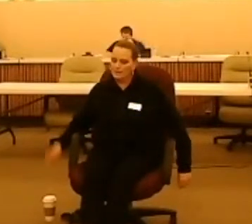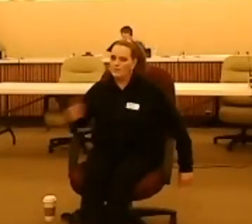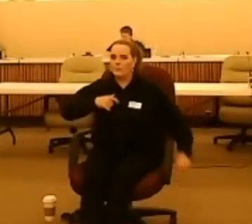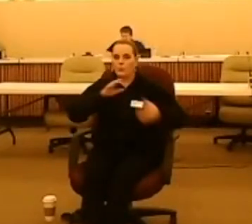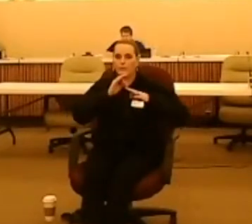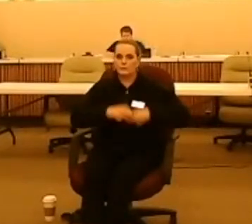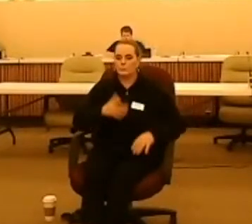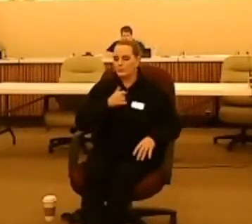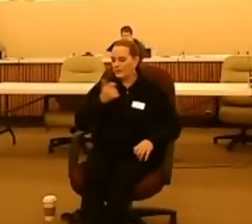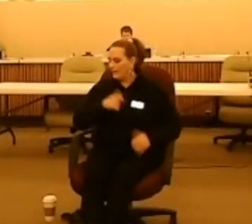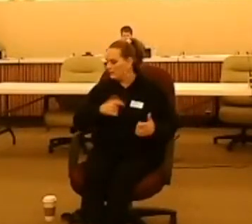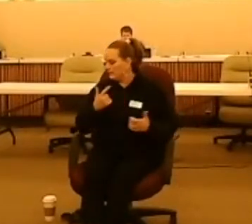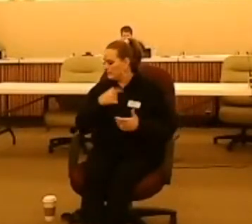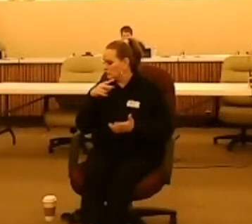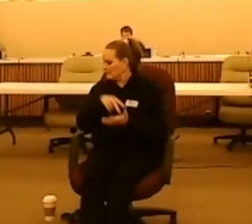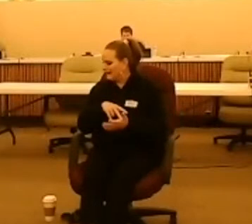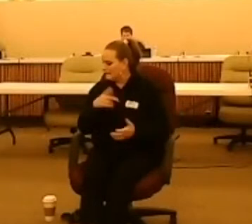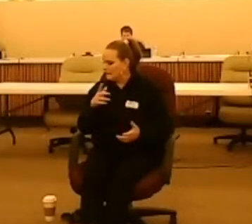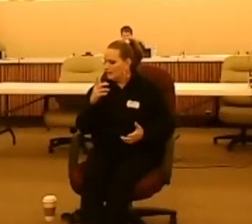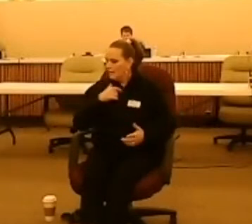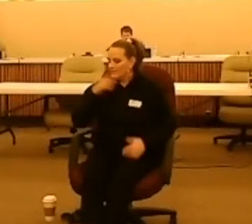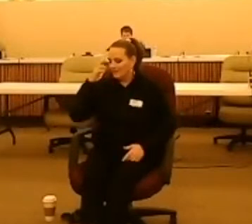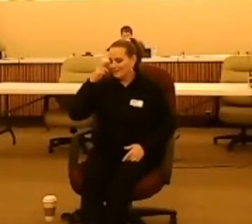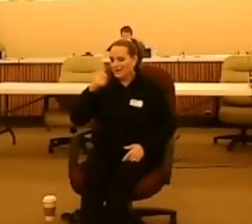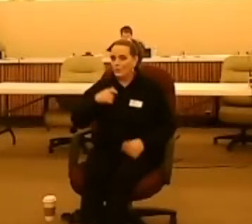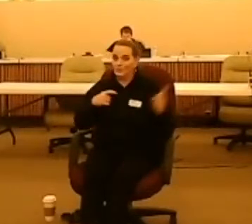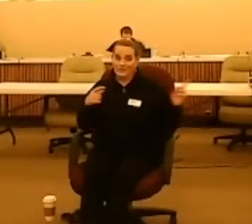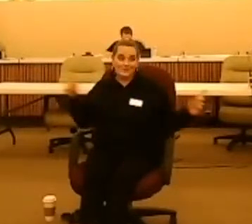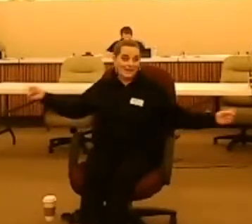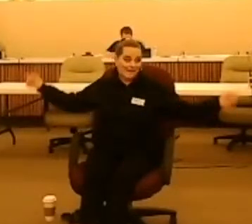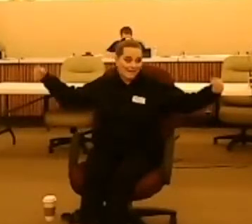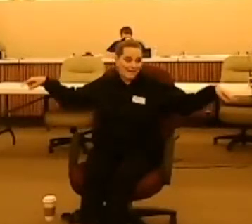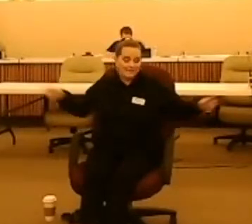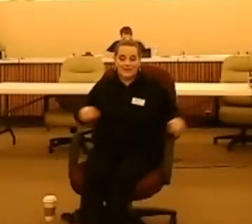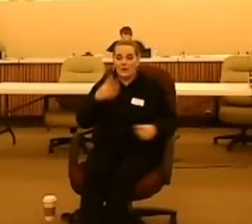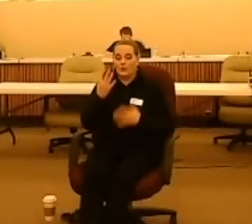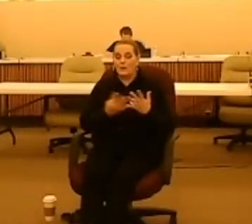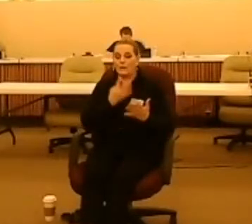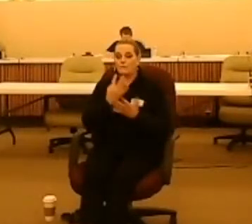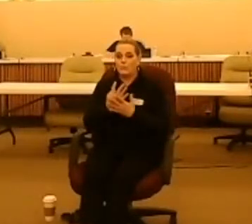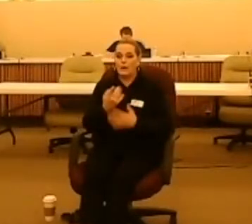and so we can stretch our legs because we're now on hour 4.